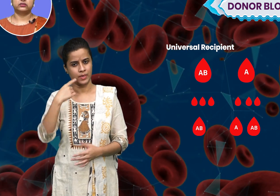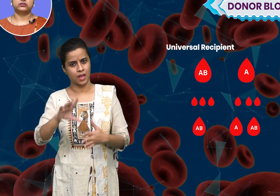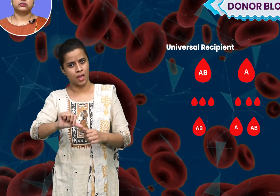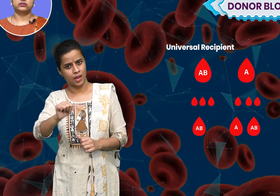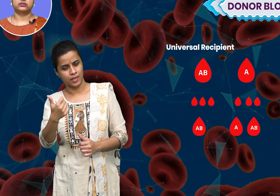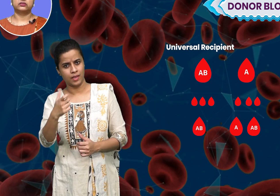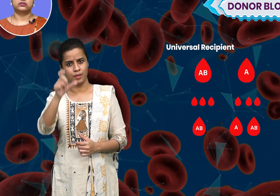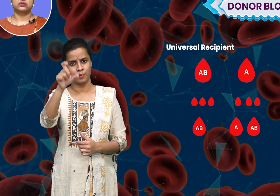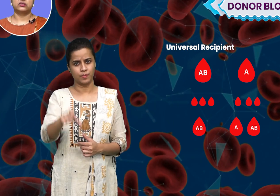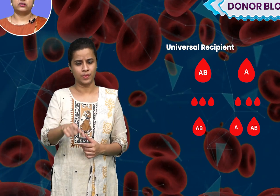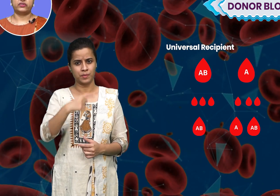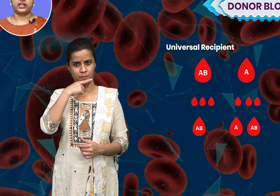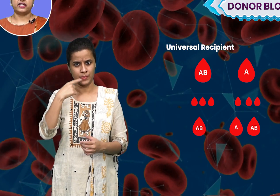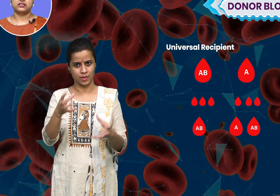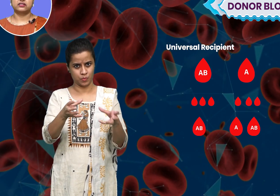group,